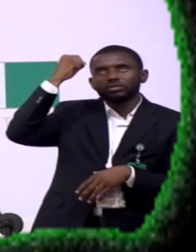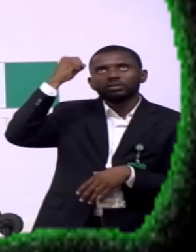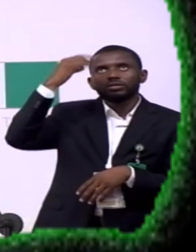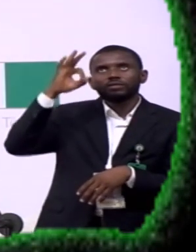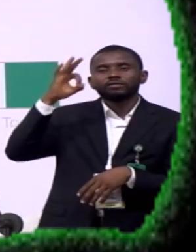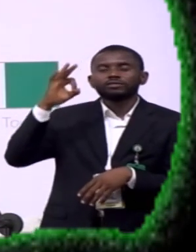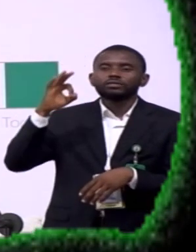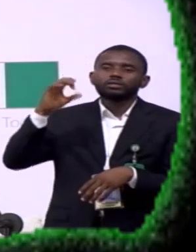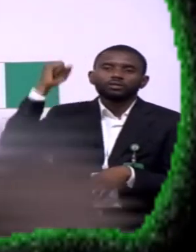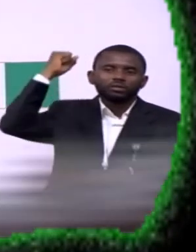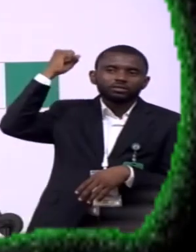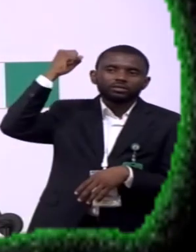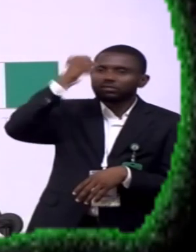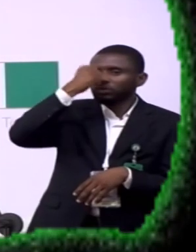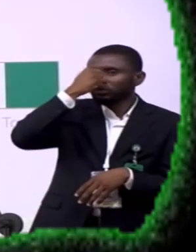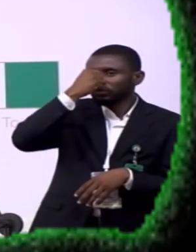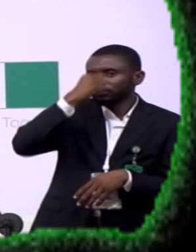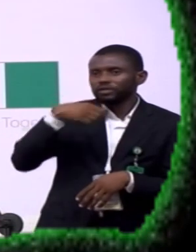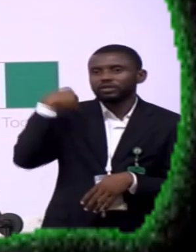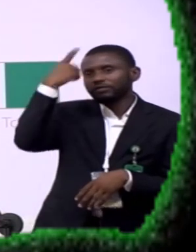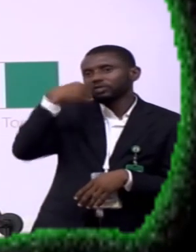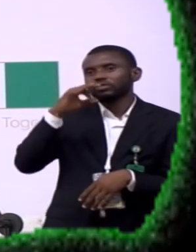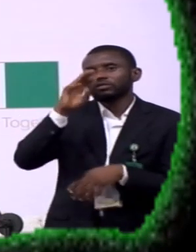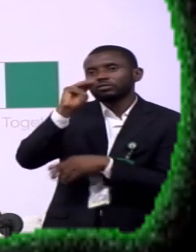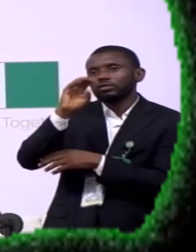the face of moderation in Nigerian leadership,